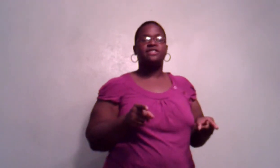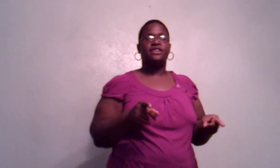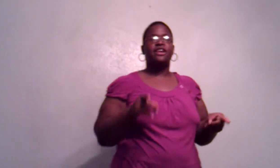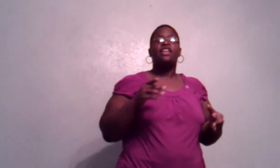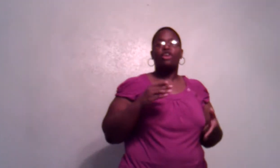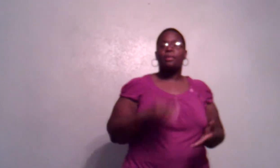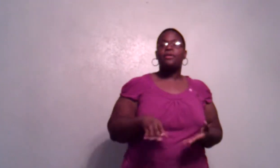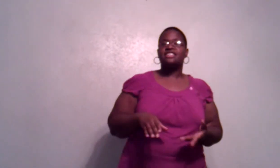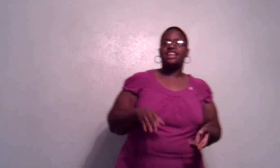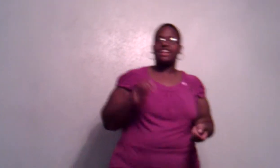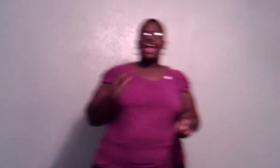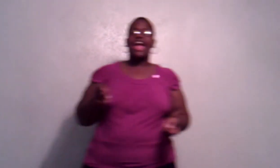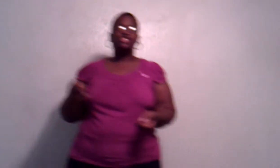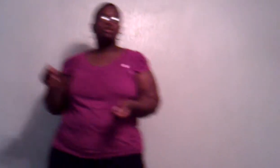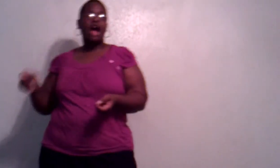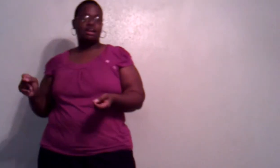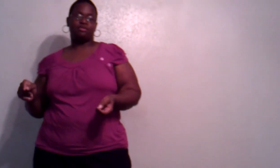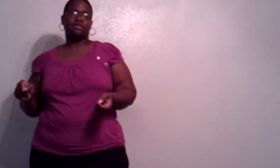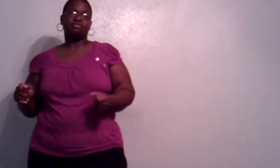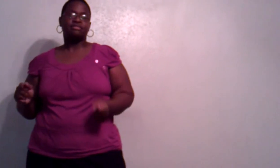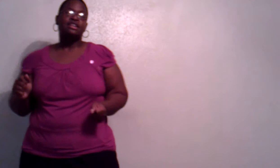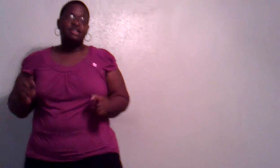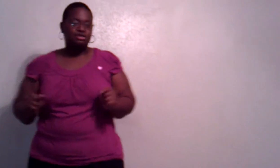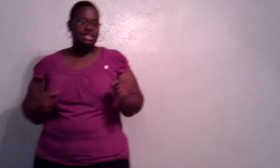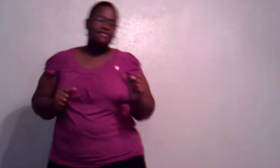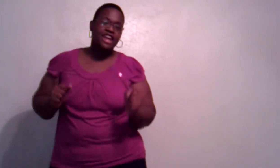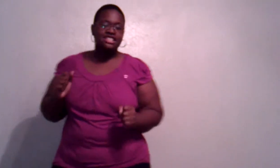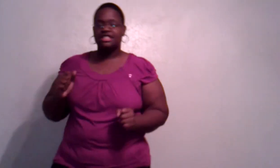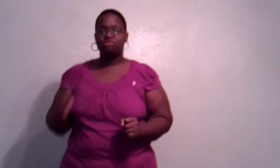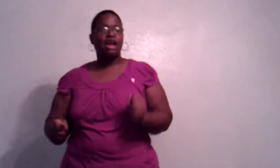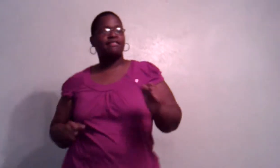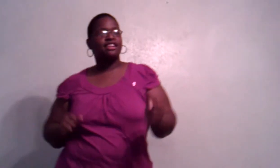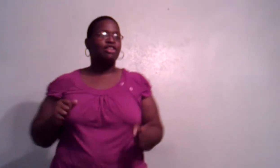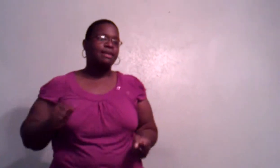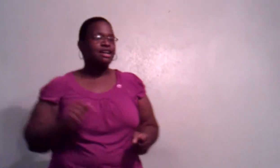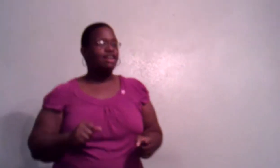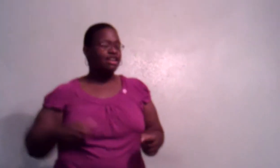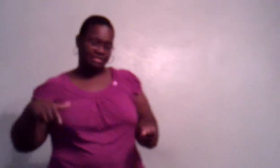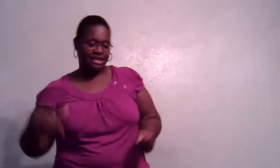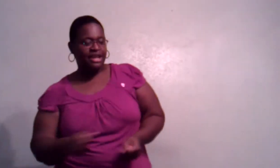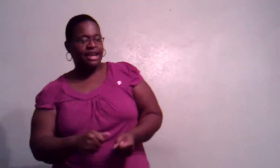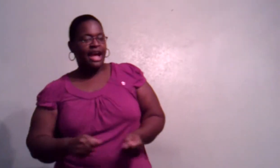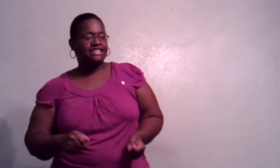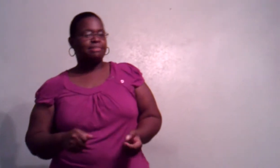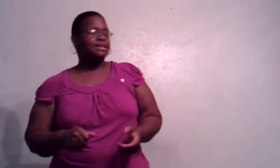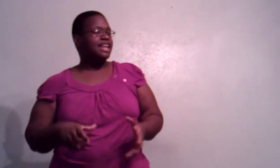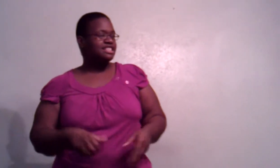transfer that are present in an actual automobile? So say, for instance, I'm driving along in my car. I stop at the gas station.